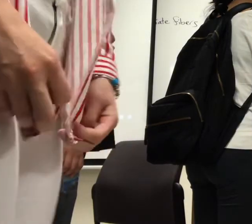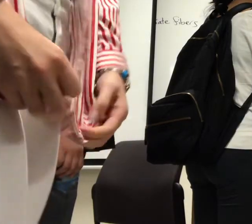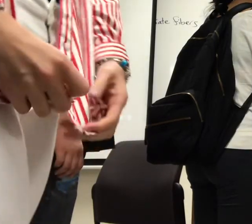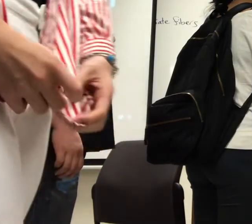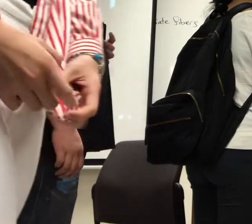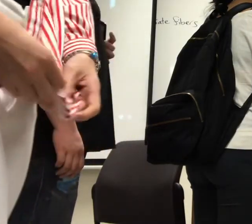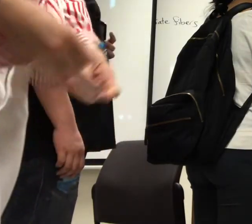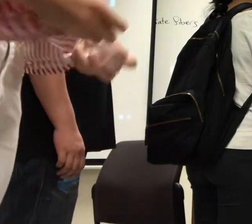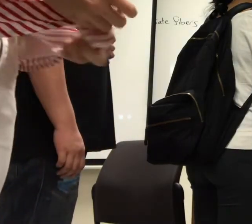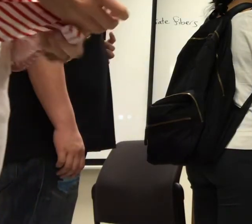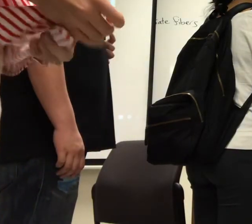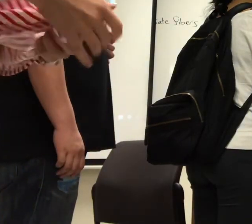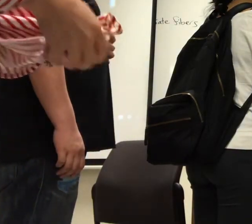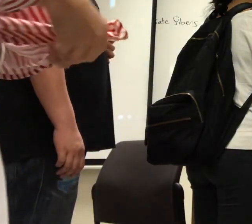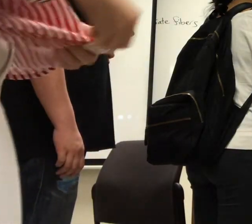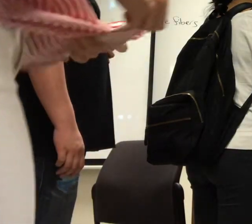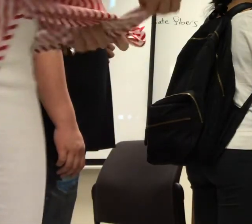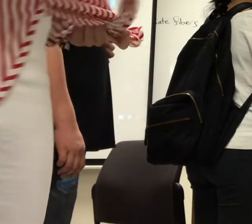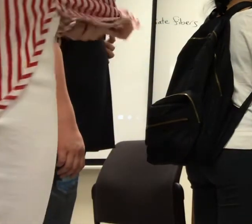Is that fine?